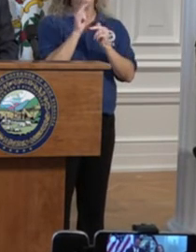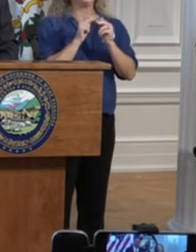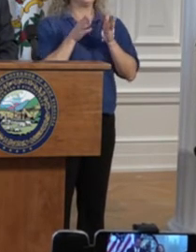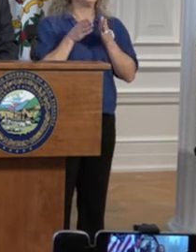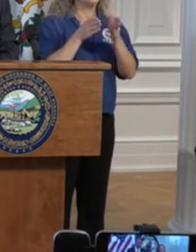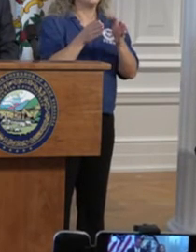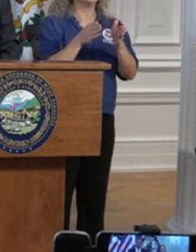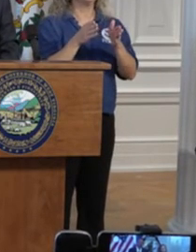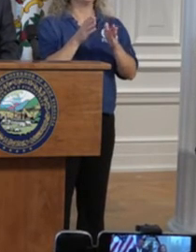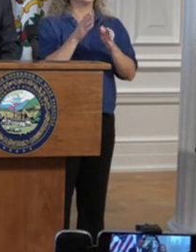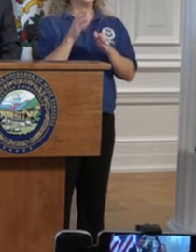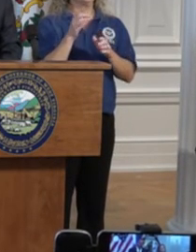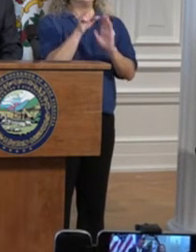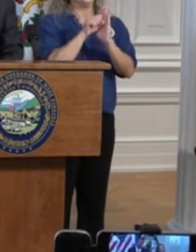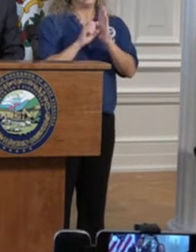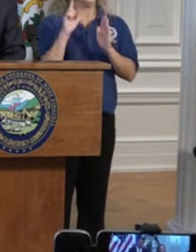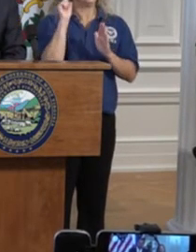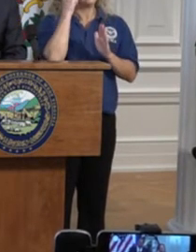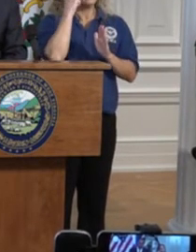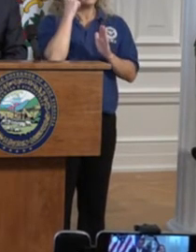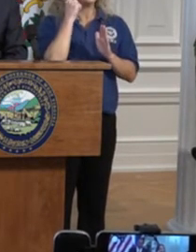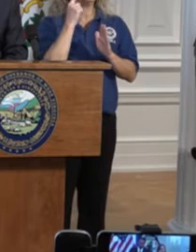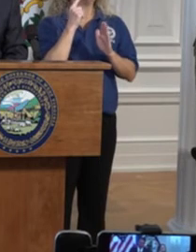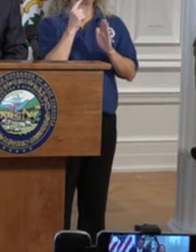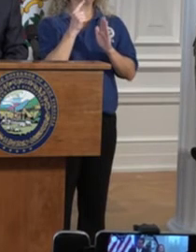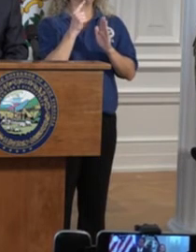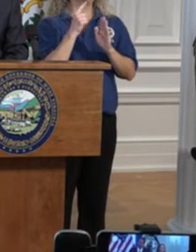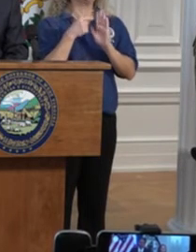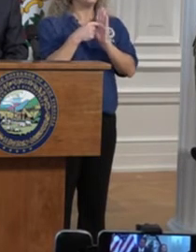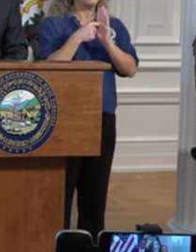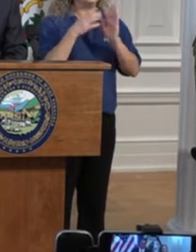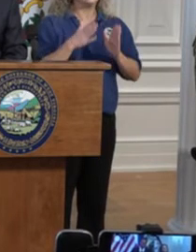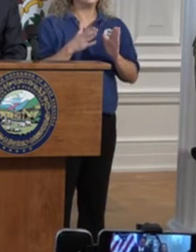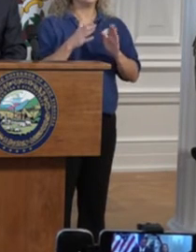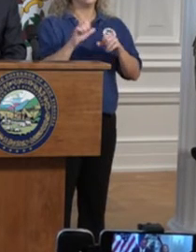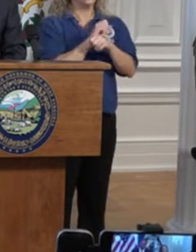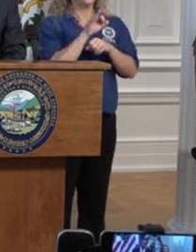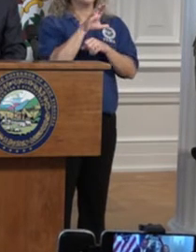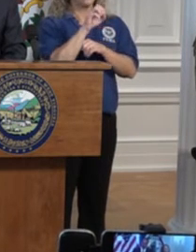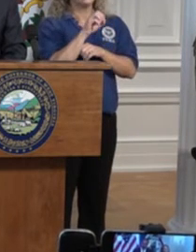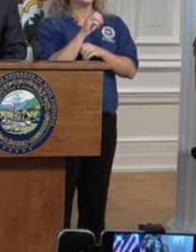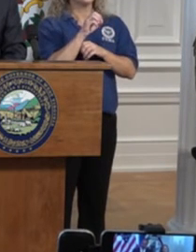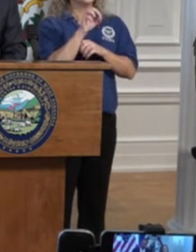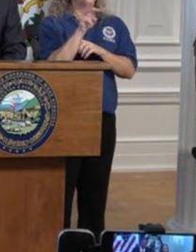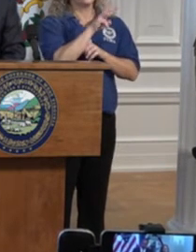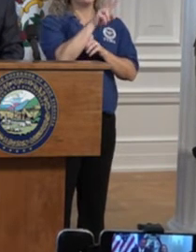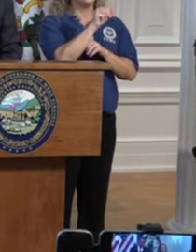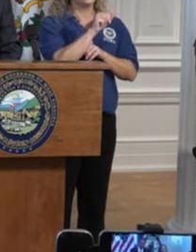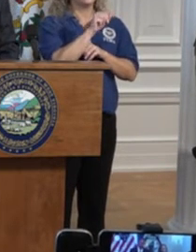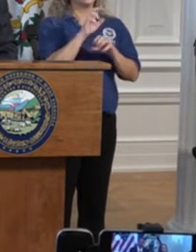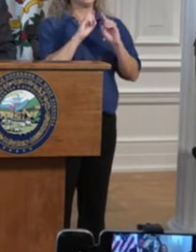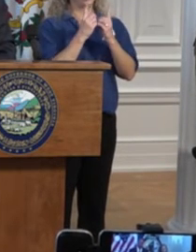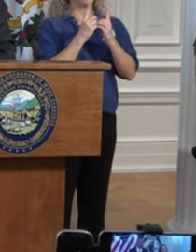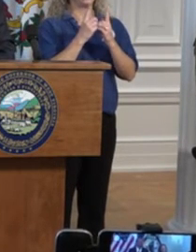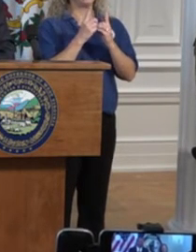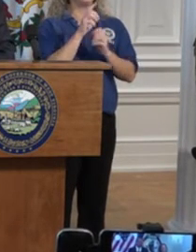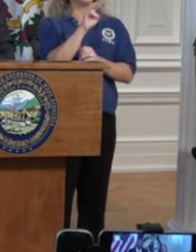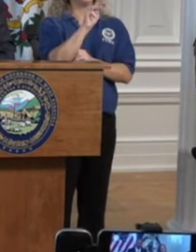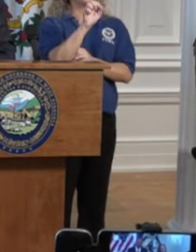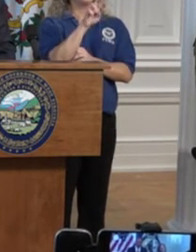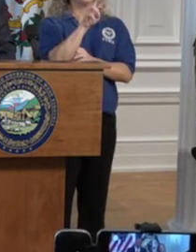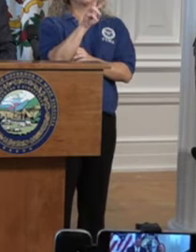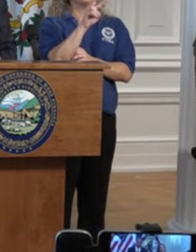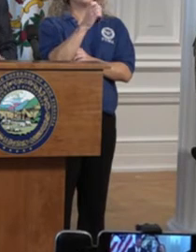from my office, the Department of Health and Human Resources, Workforce West Virginia, and the Department of Motor Vehicles and other